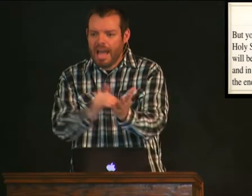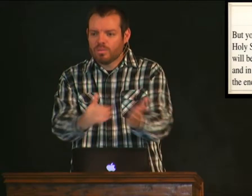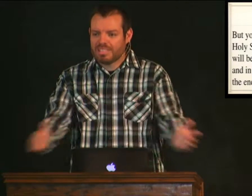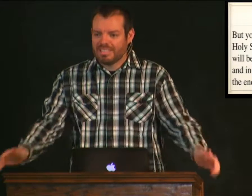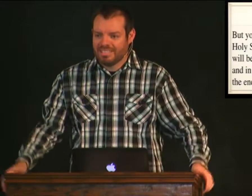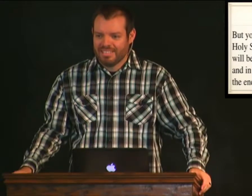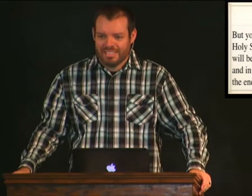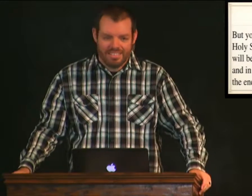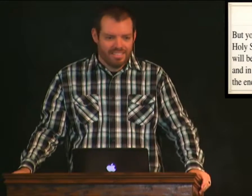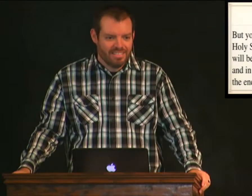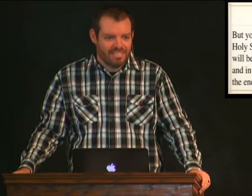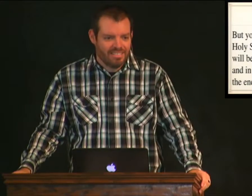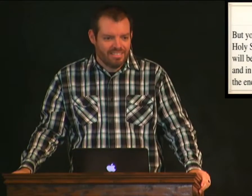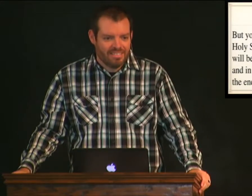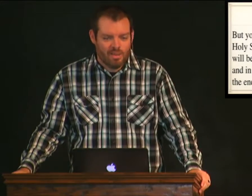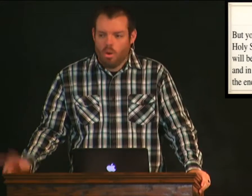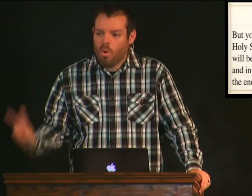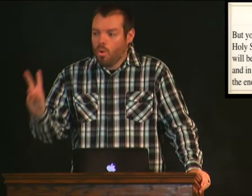3,000.